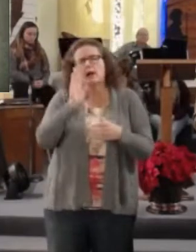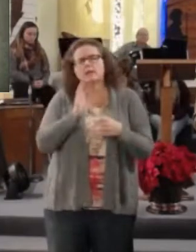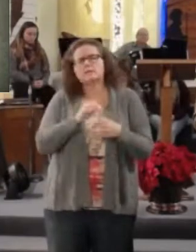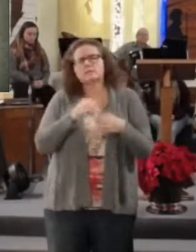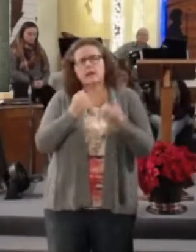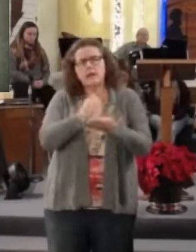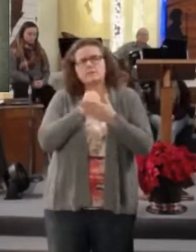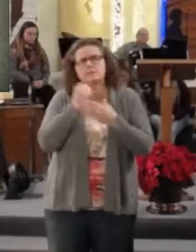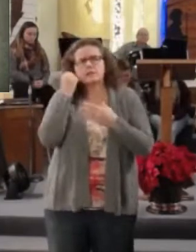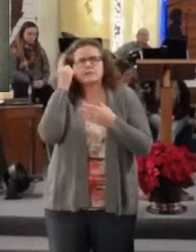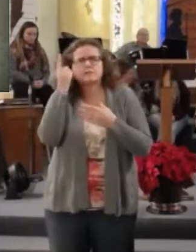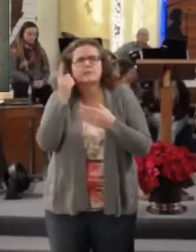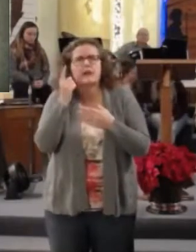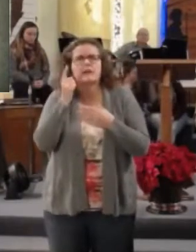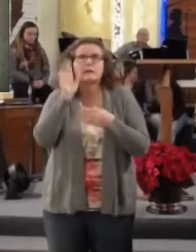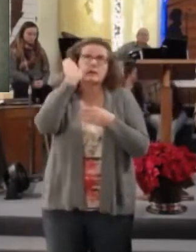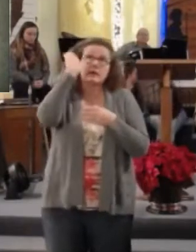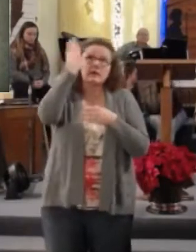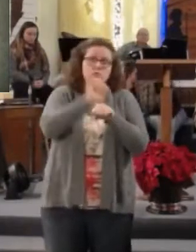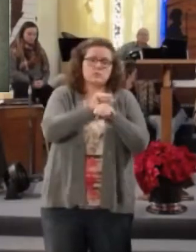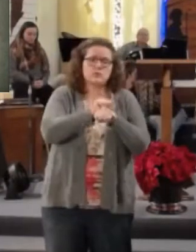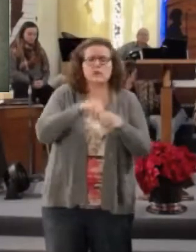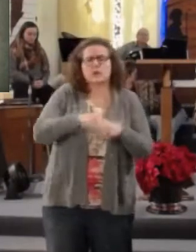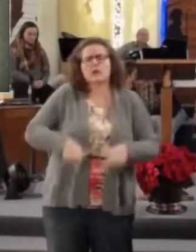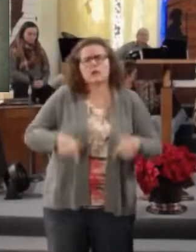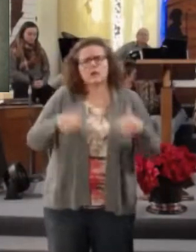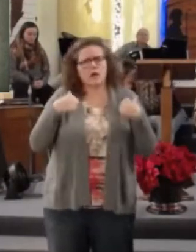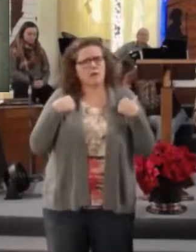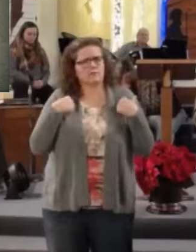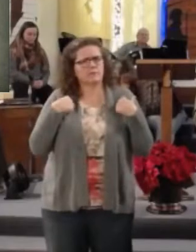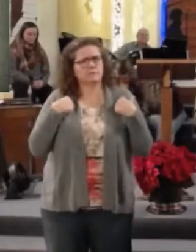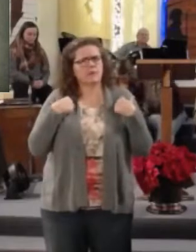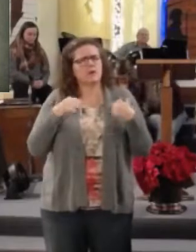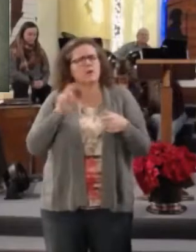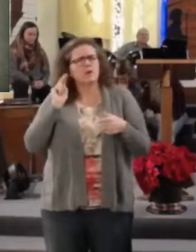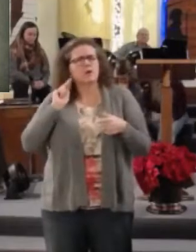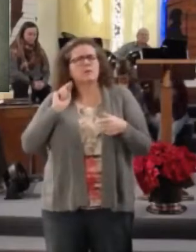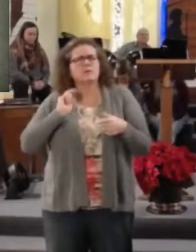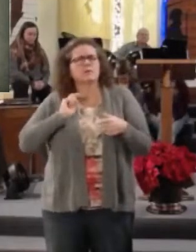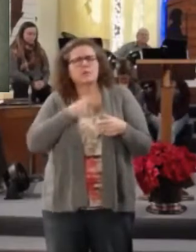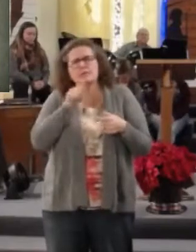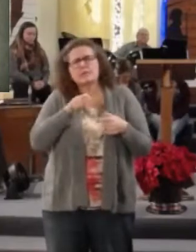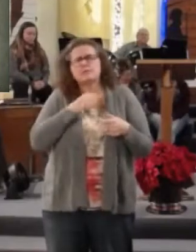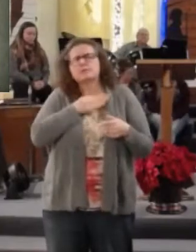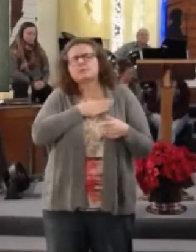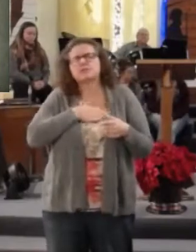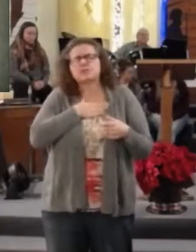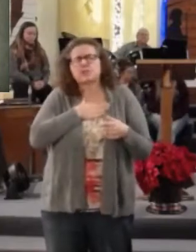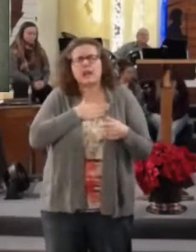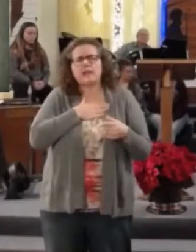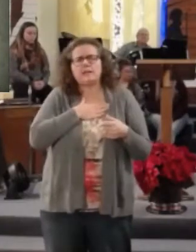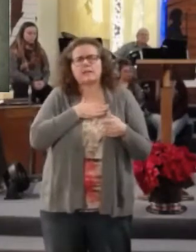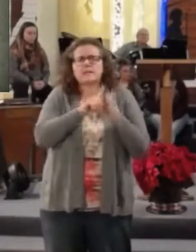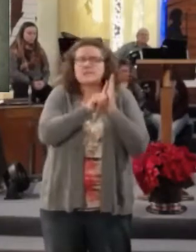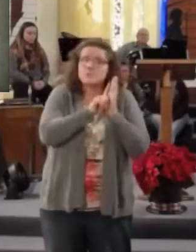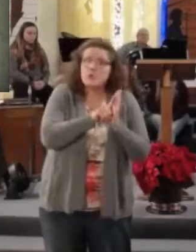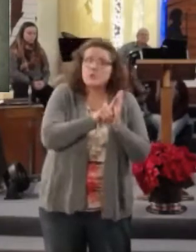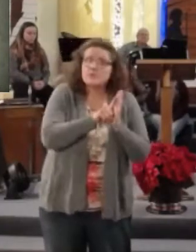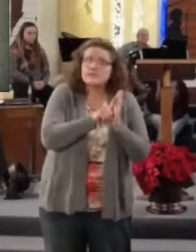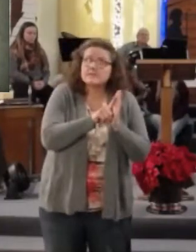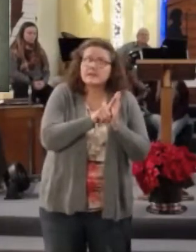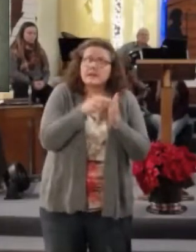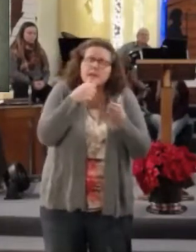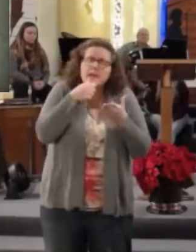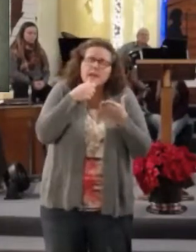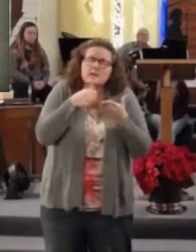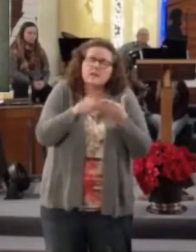in your life. And we need to appreciate these special moments, kind of like a love note from